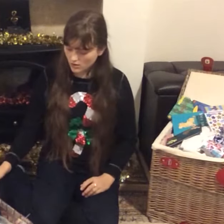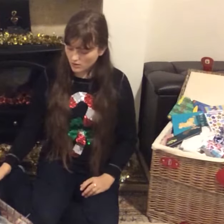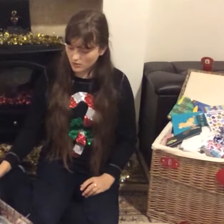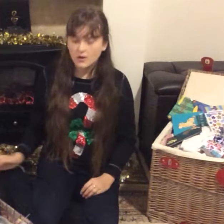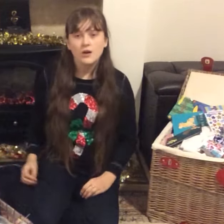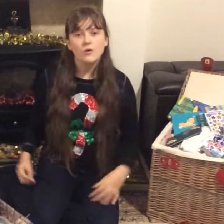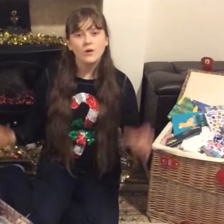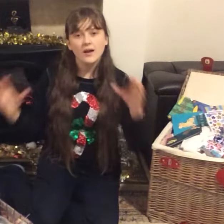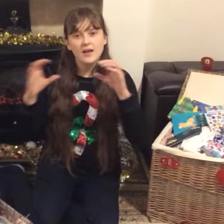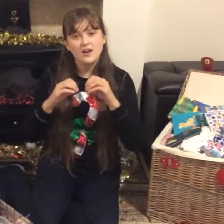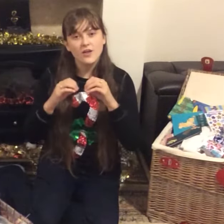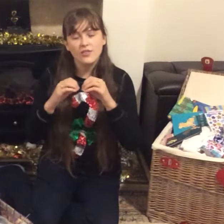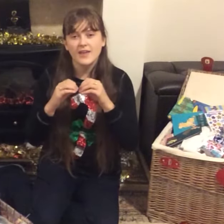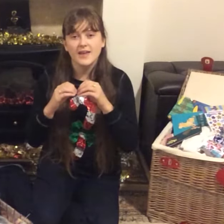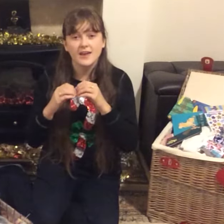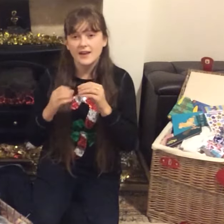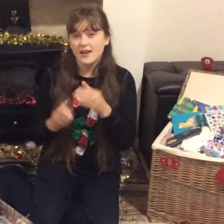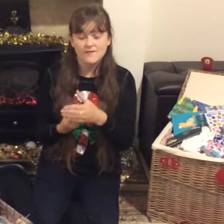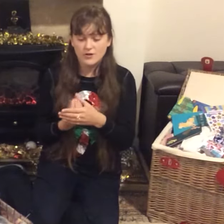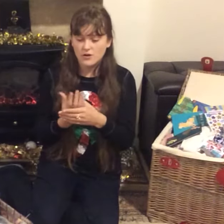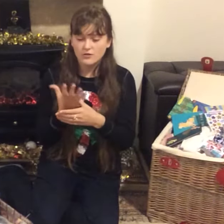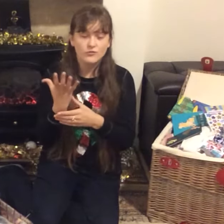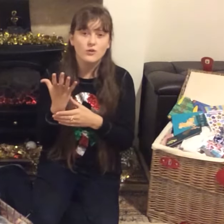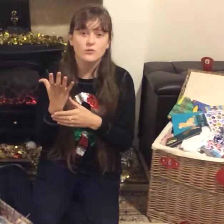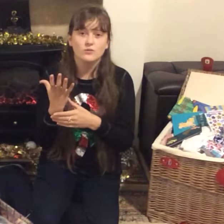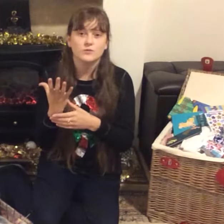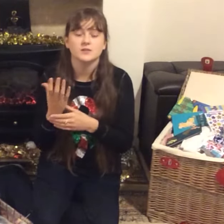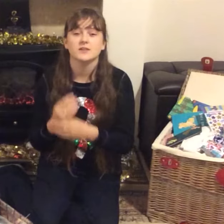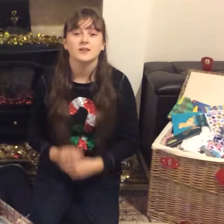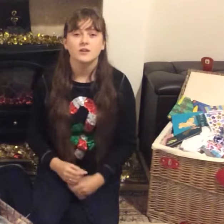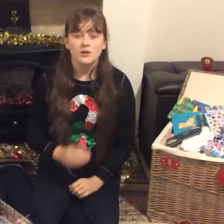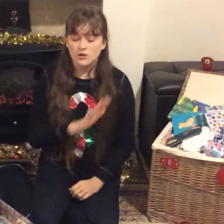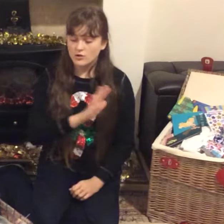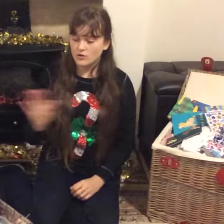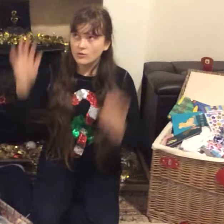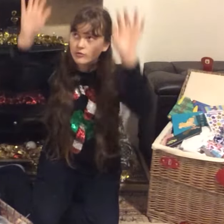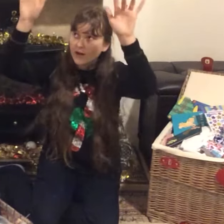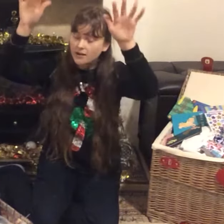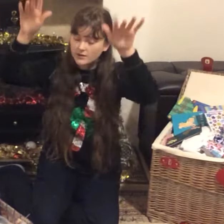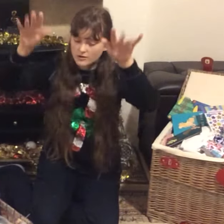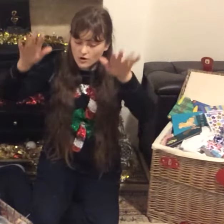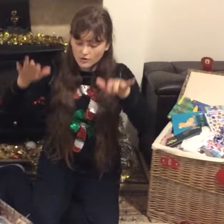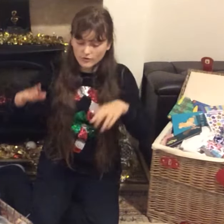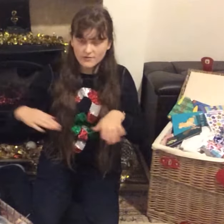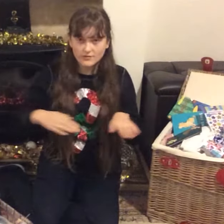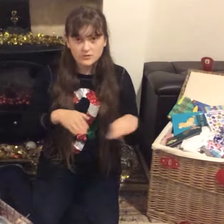Well, nothing ever grows. No rain or rivers